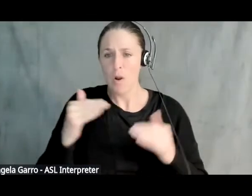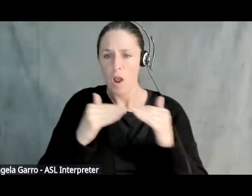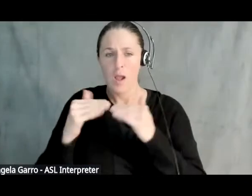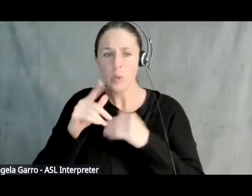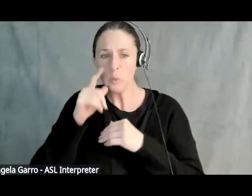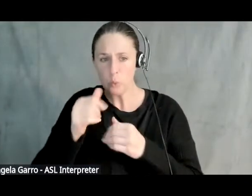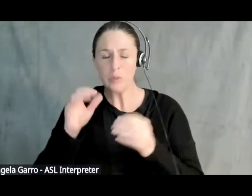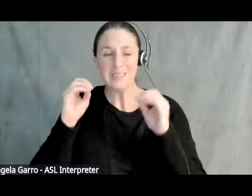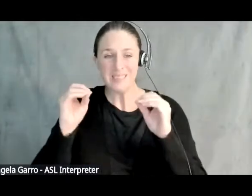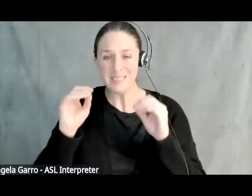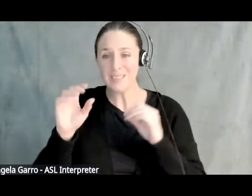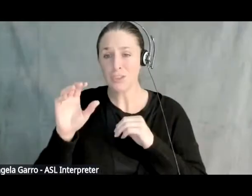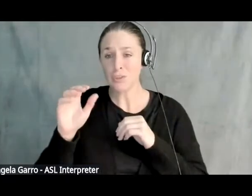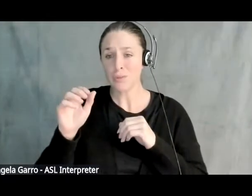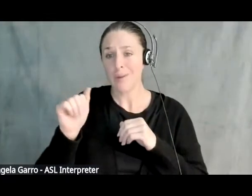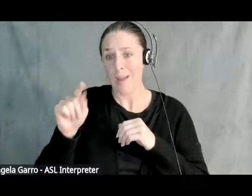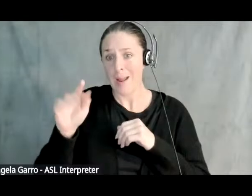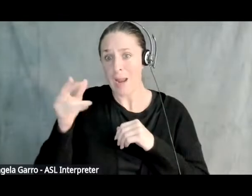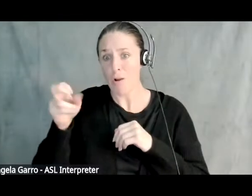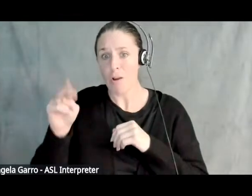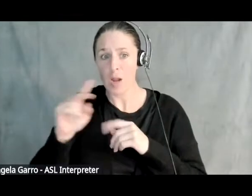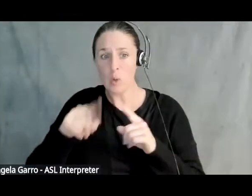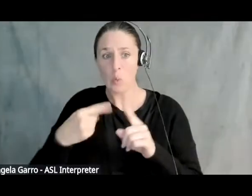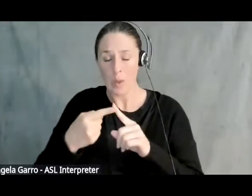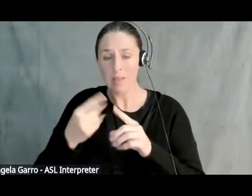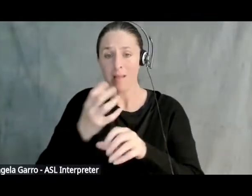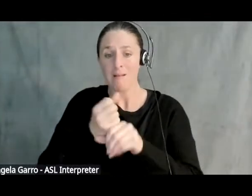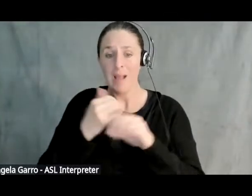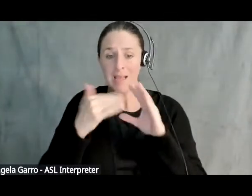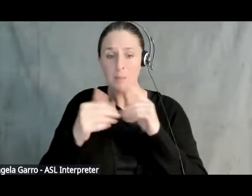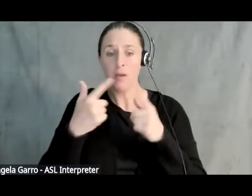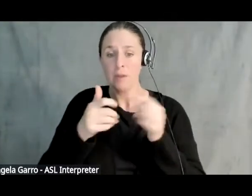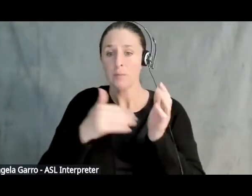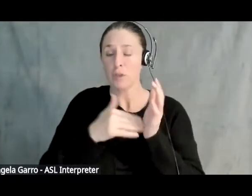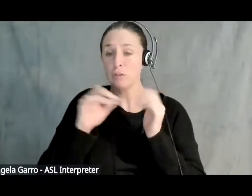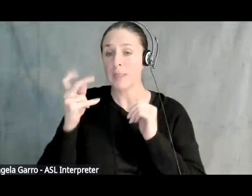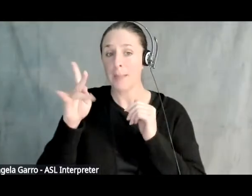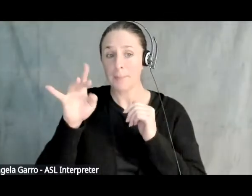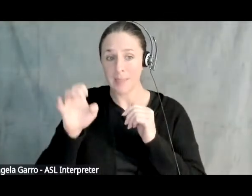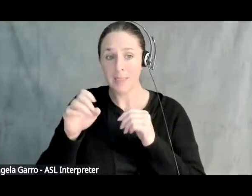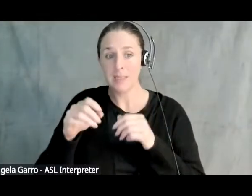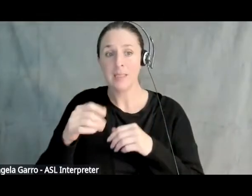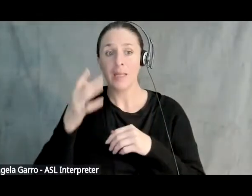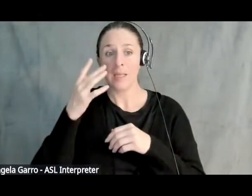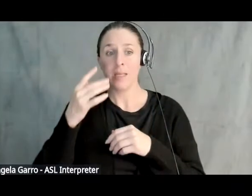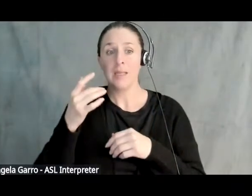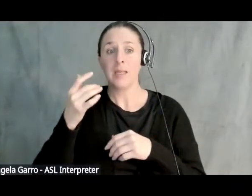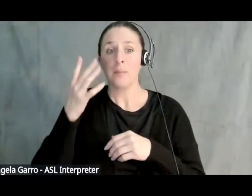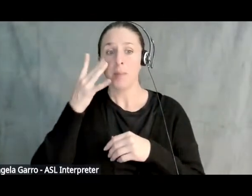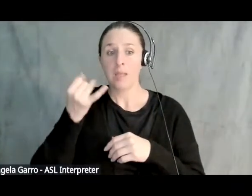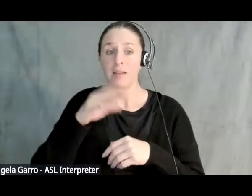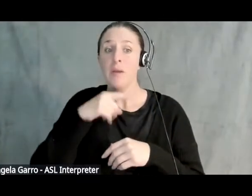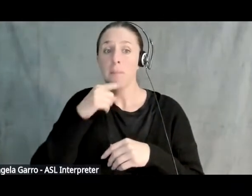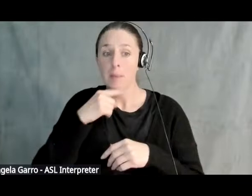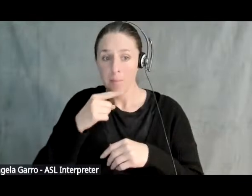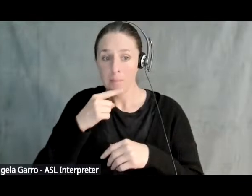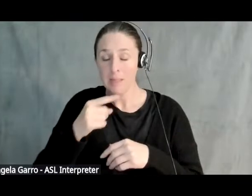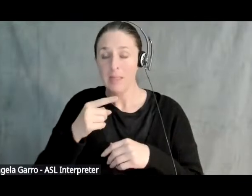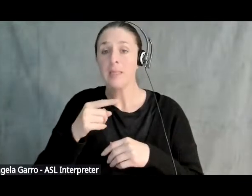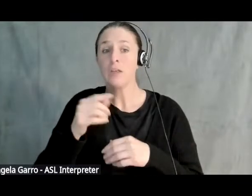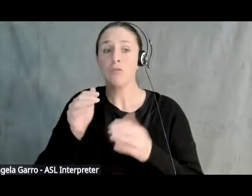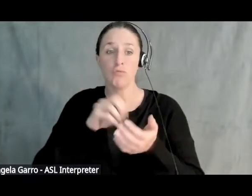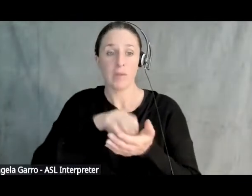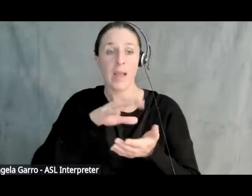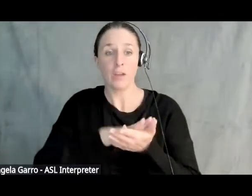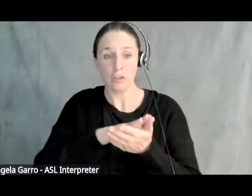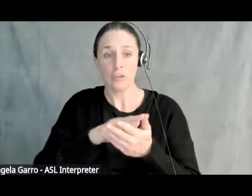Aragon when they received an email from Dr. Kemke saying that due to the kind of public records requests that Ms. Jacobson has encouraged,